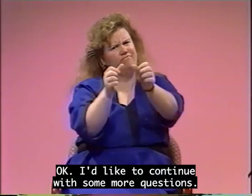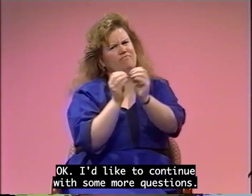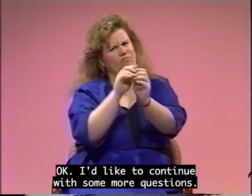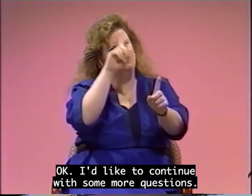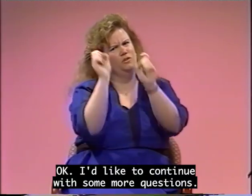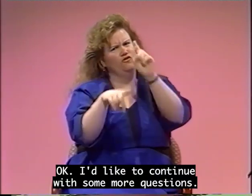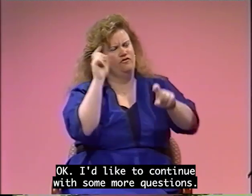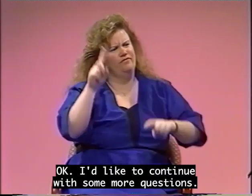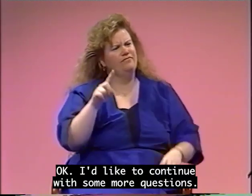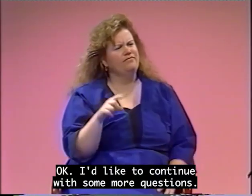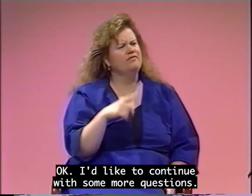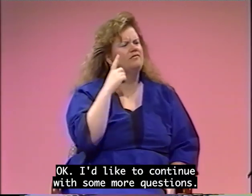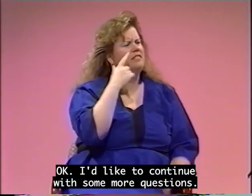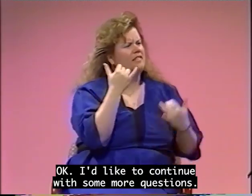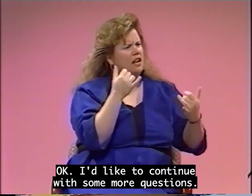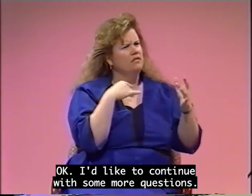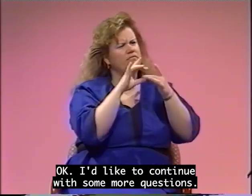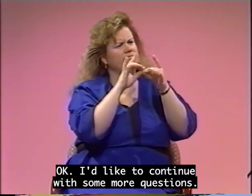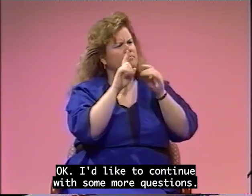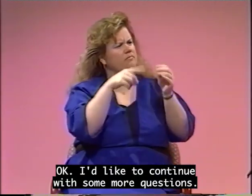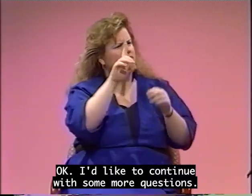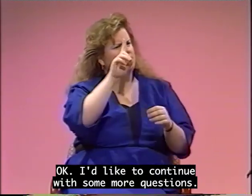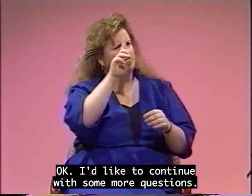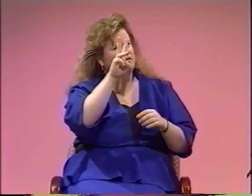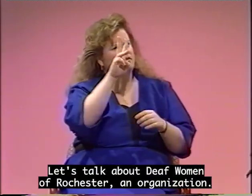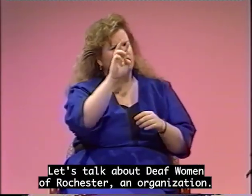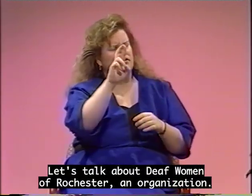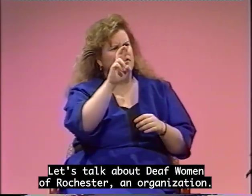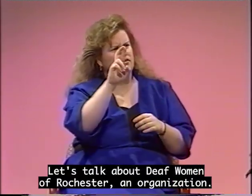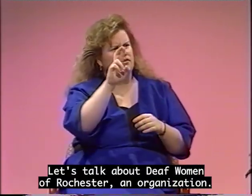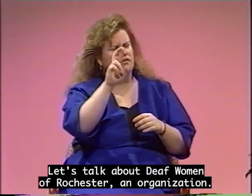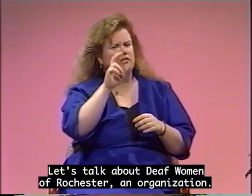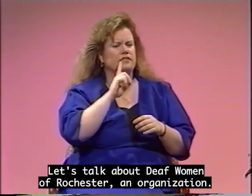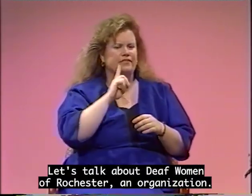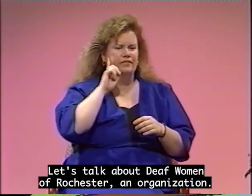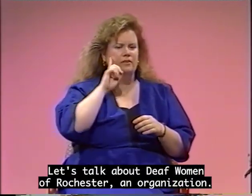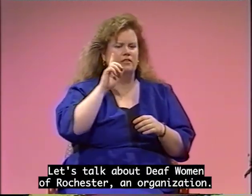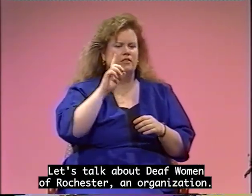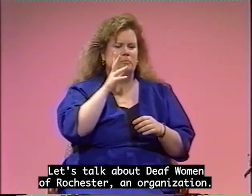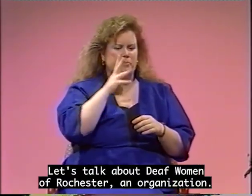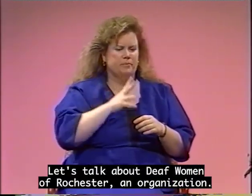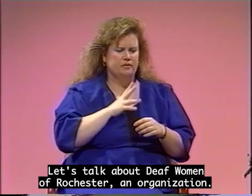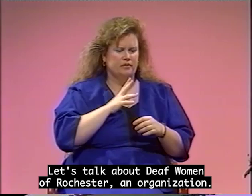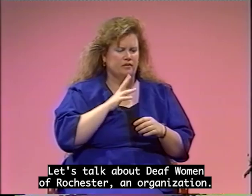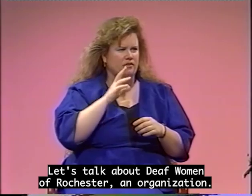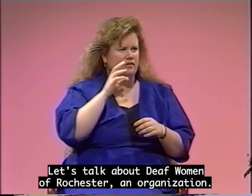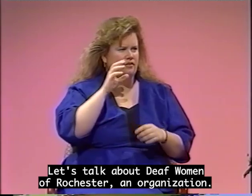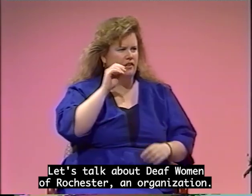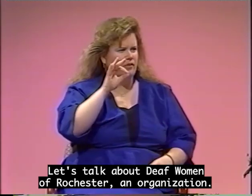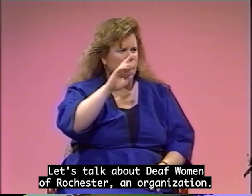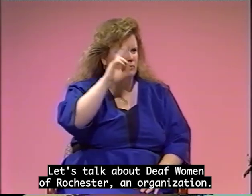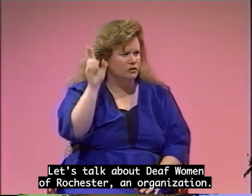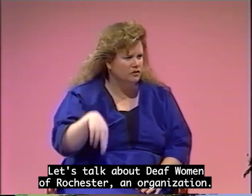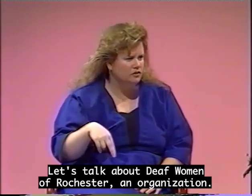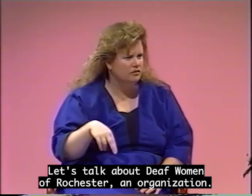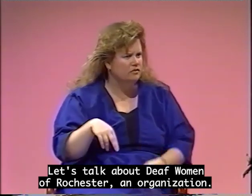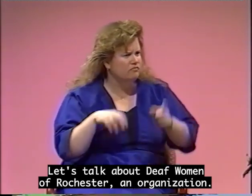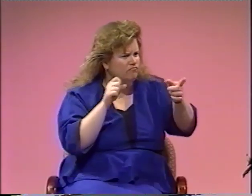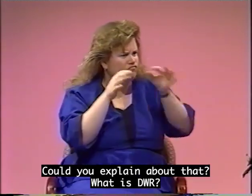Okay, I'd like to continue with some more questions. Let's talk about Deaf Women of Rochester, an organization.